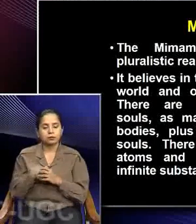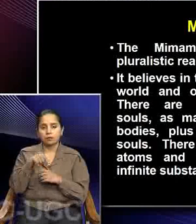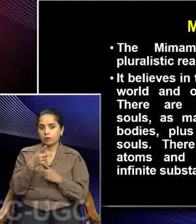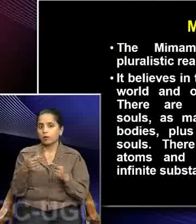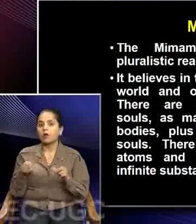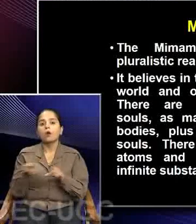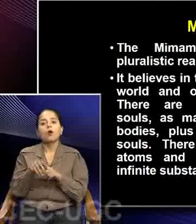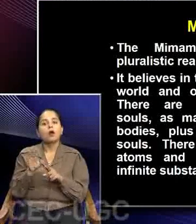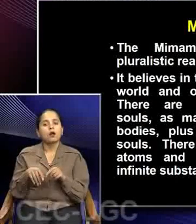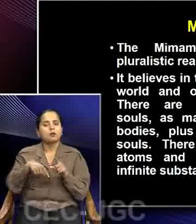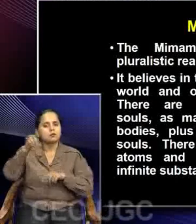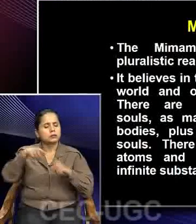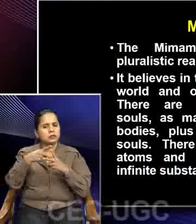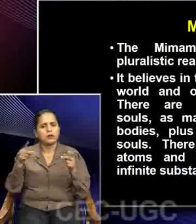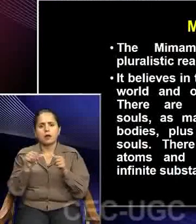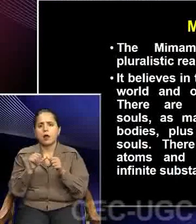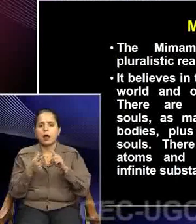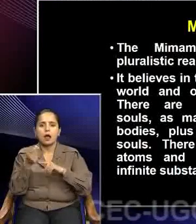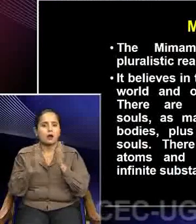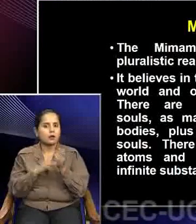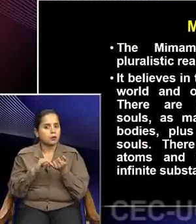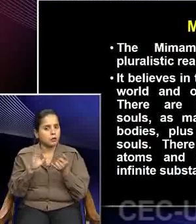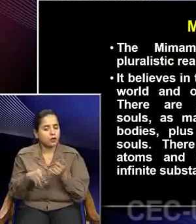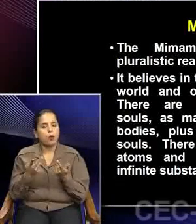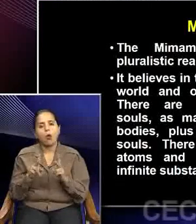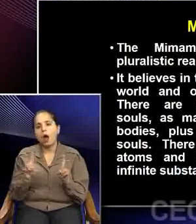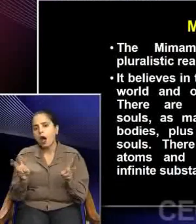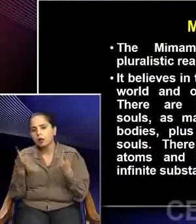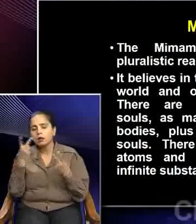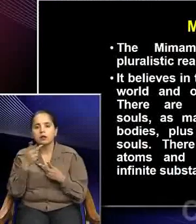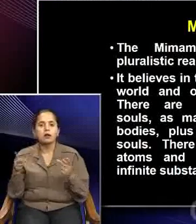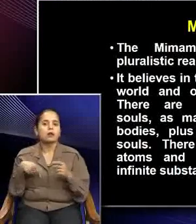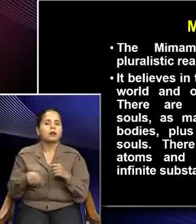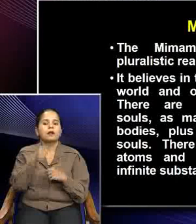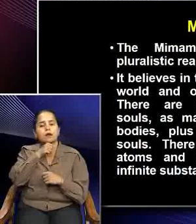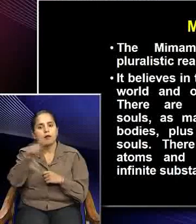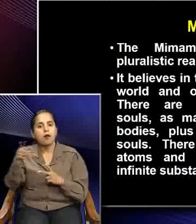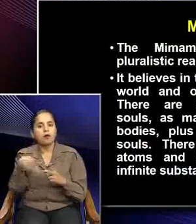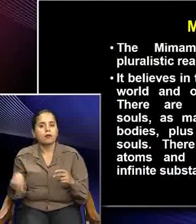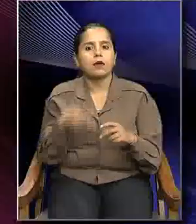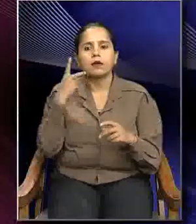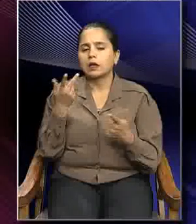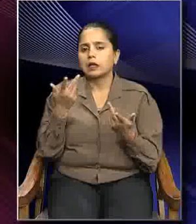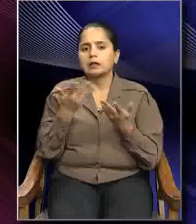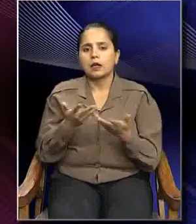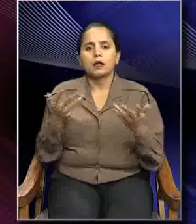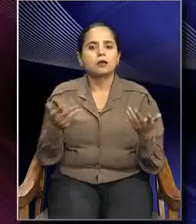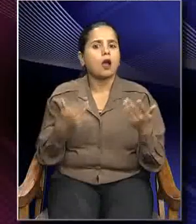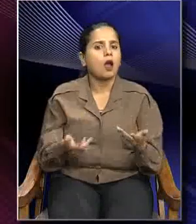also innumerable atoms and other eternal and infinite substances.